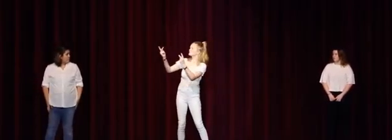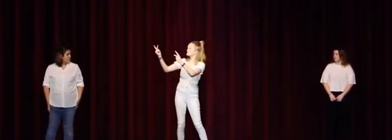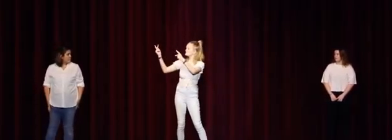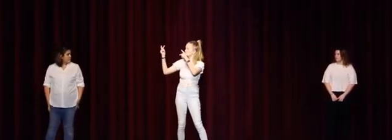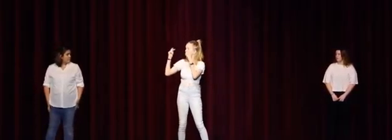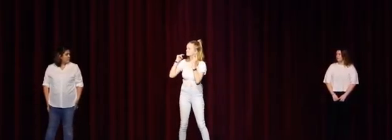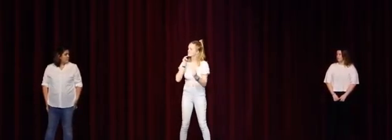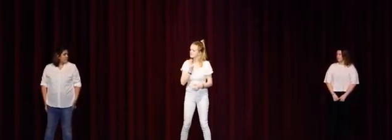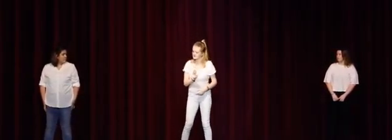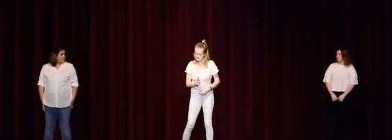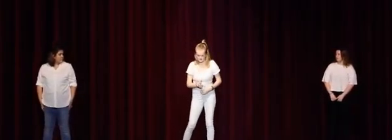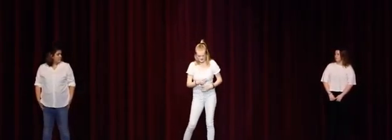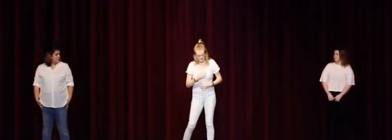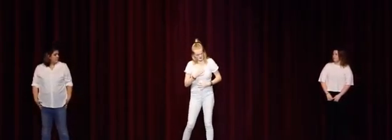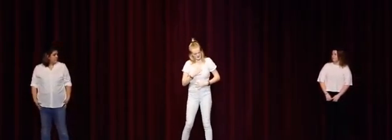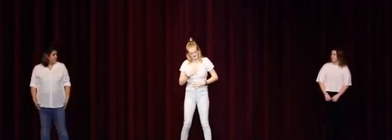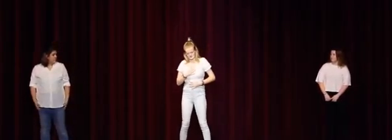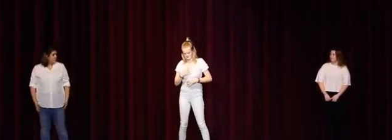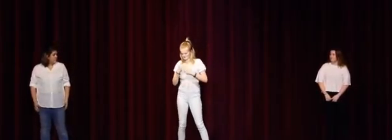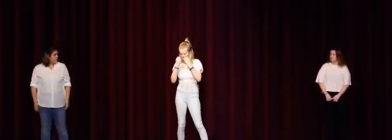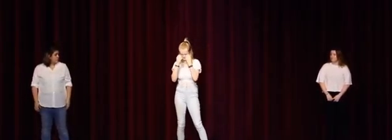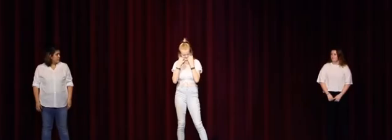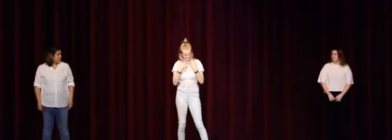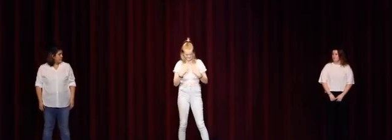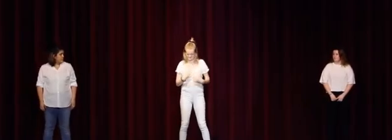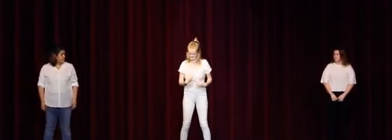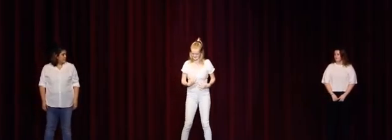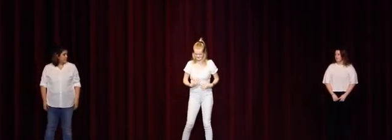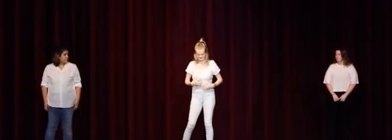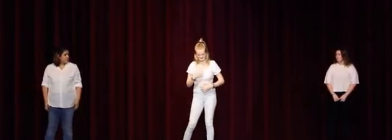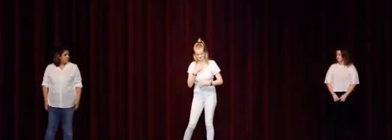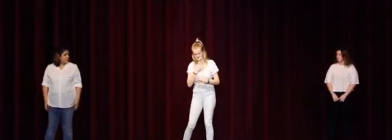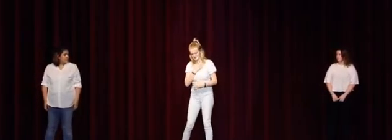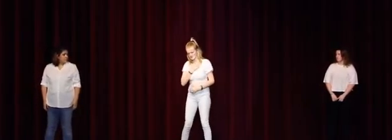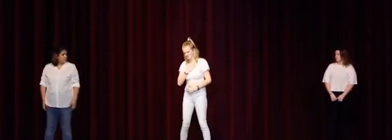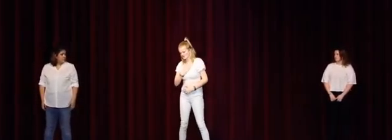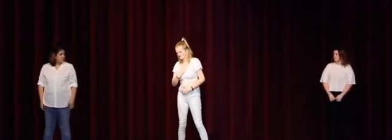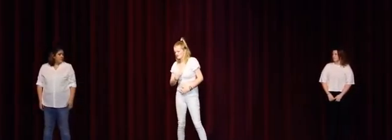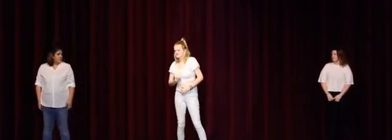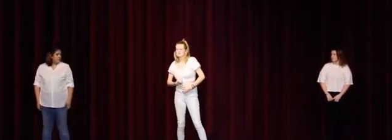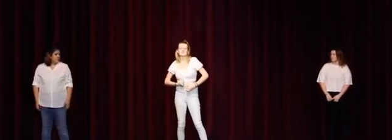Before her eyes, she didn't even have time to cry. She was